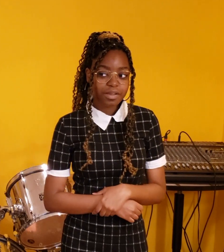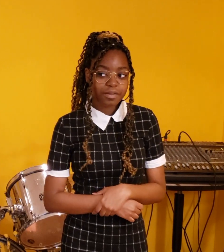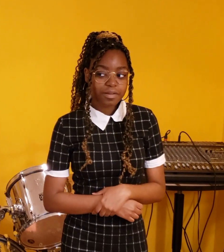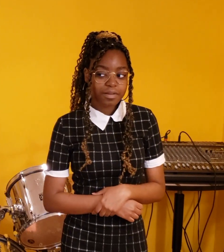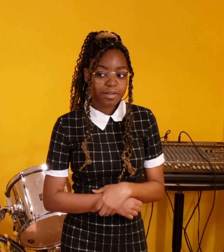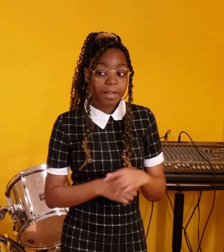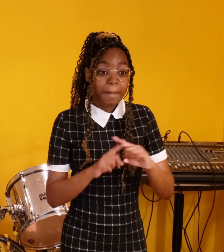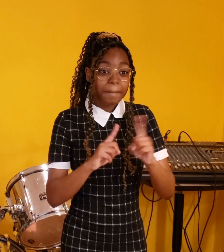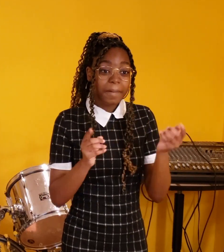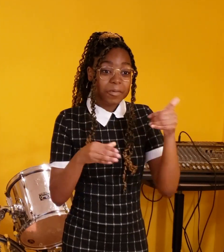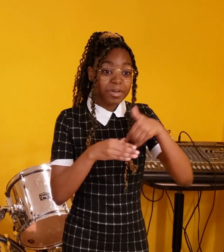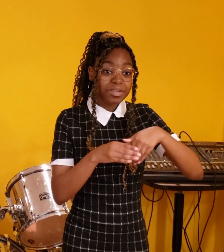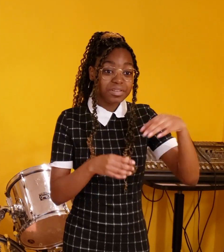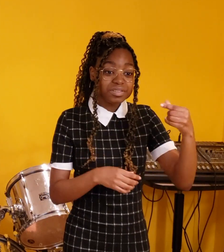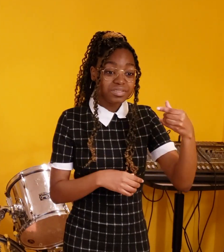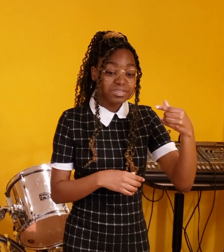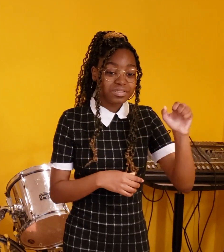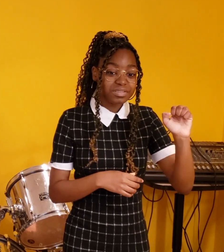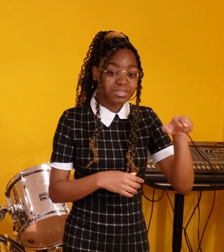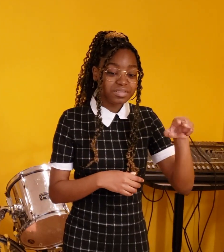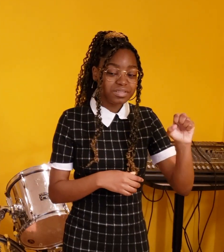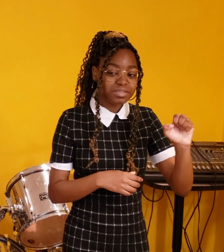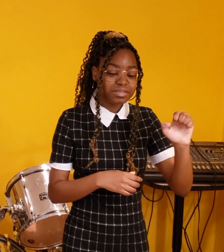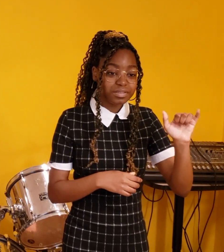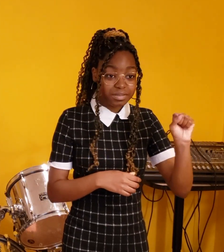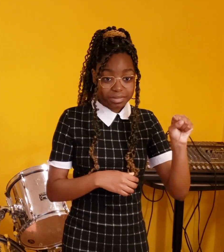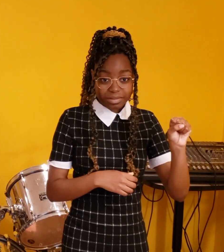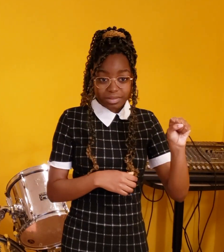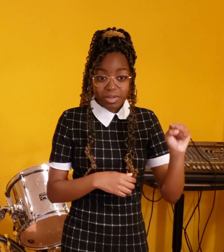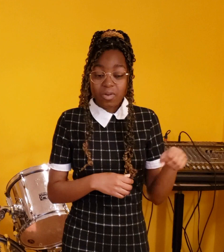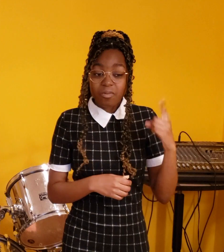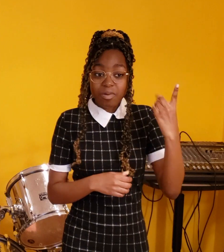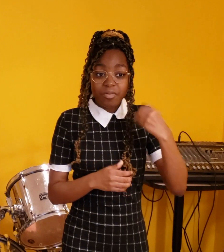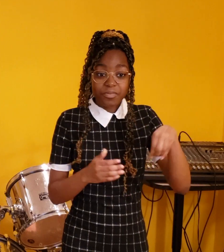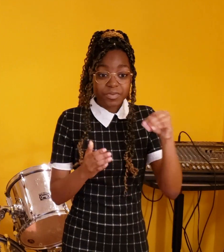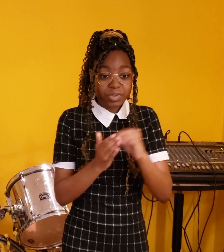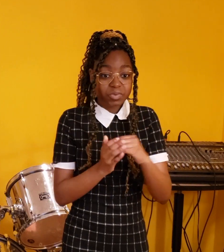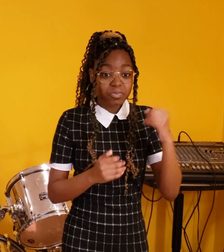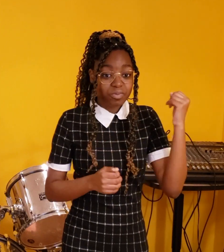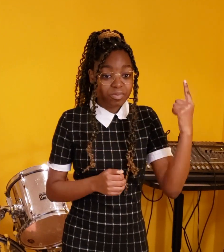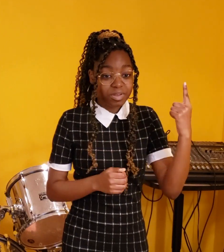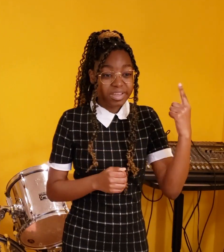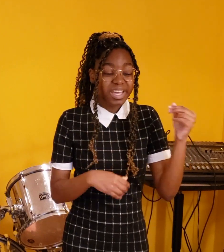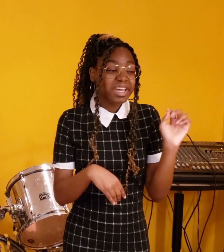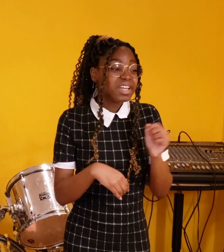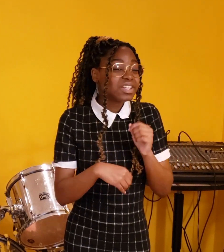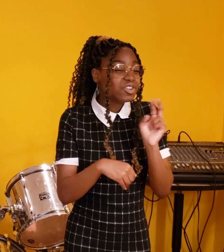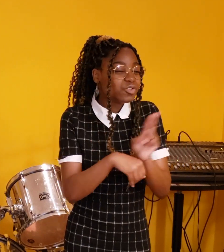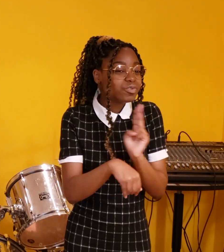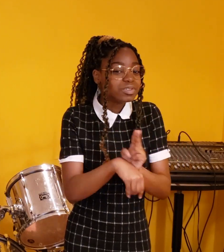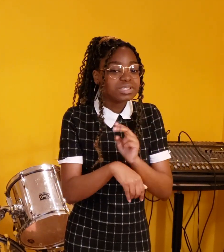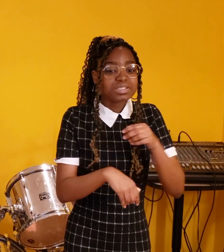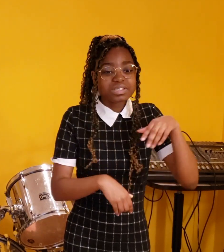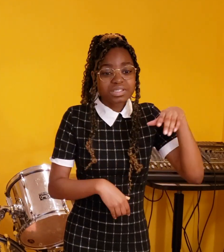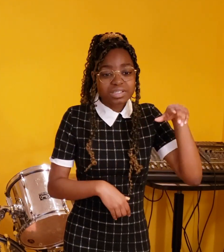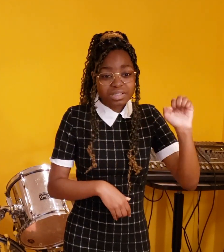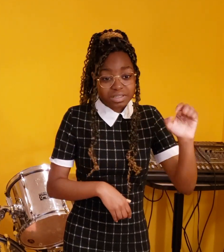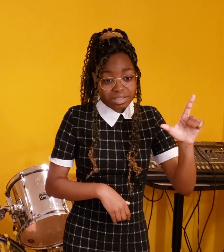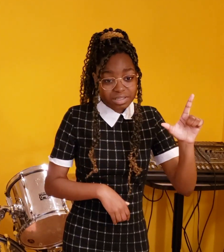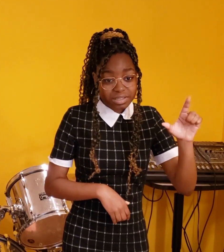But in Genesis 1 verse 1, it uses Elohim. It uses Elohim.